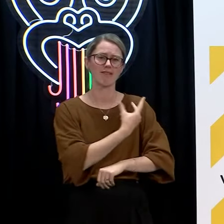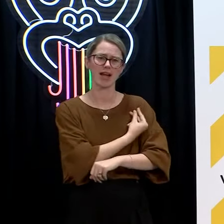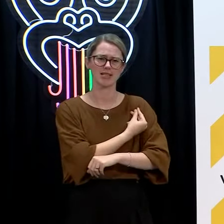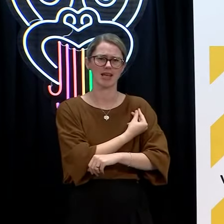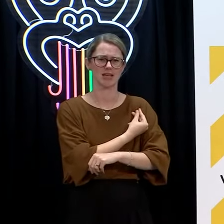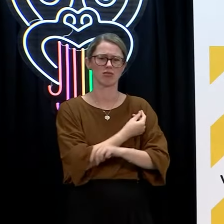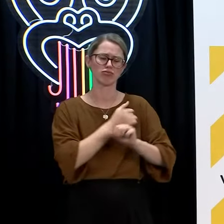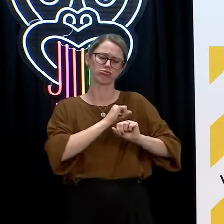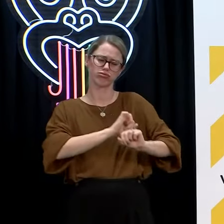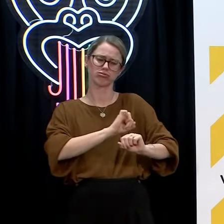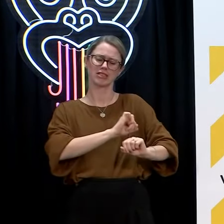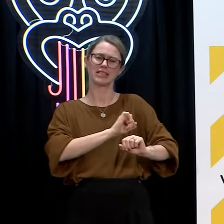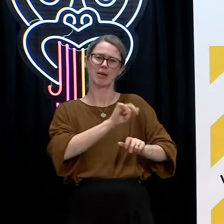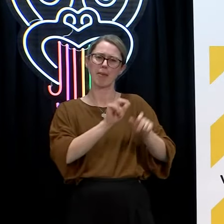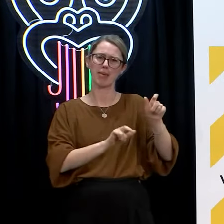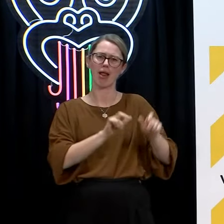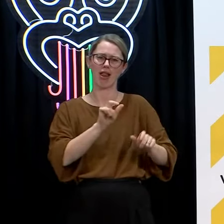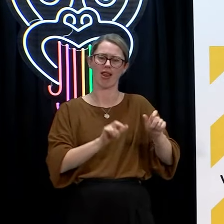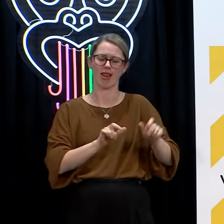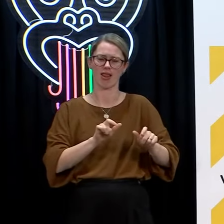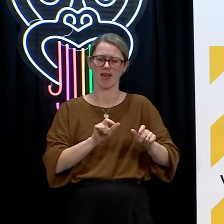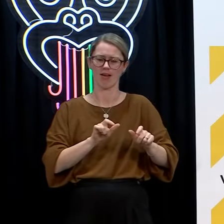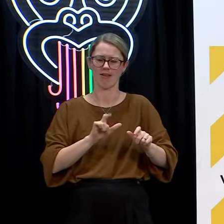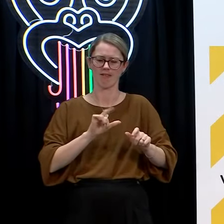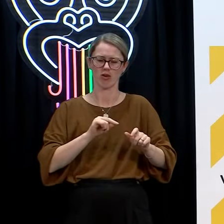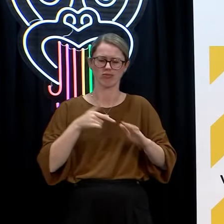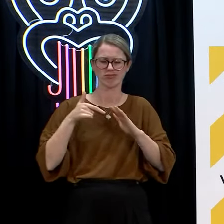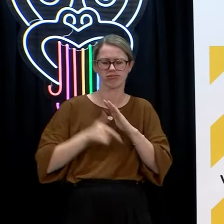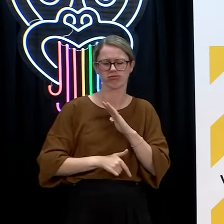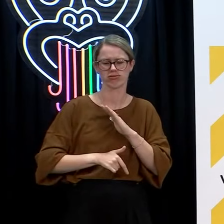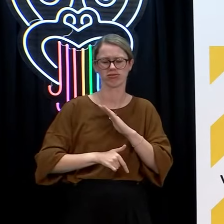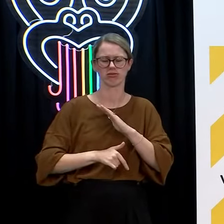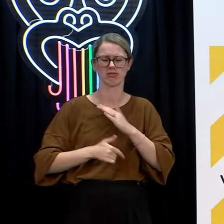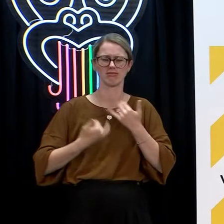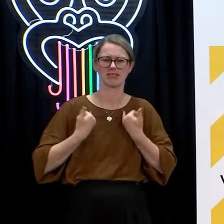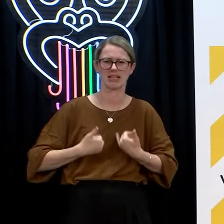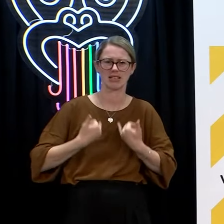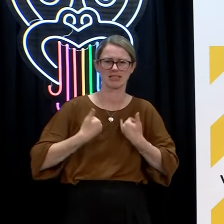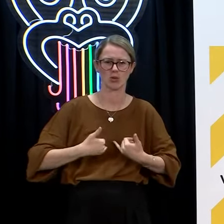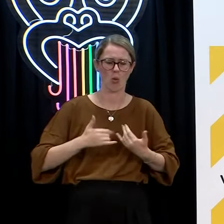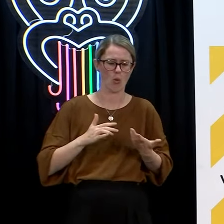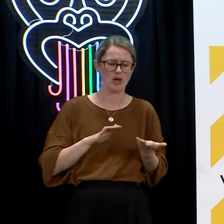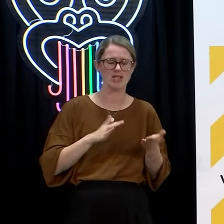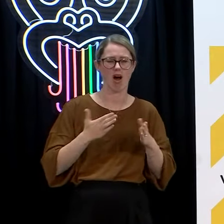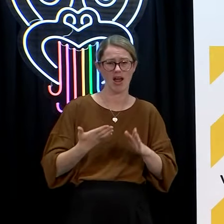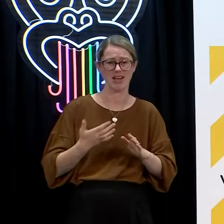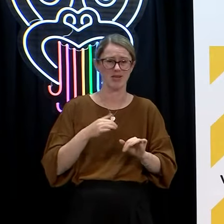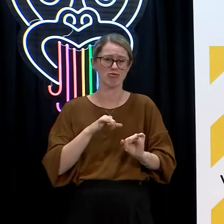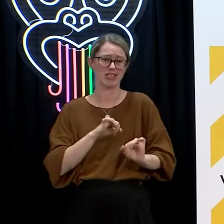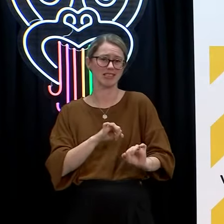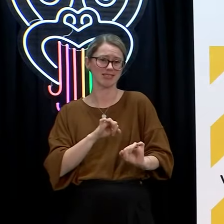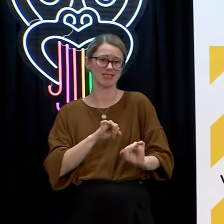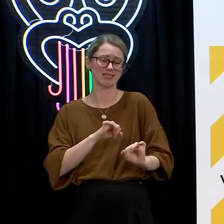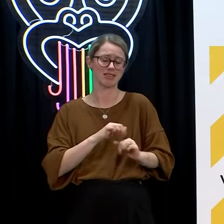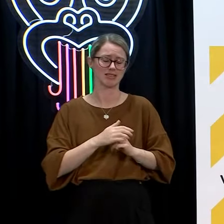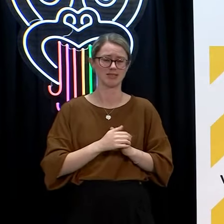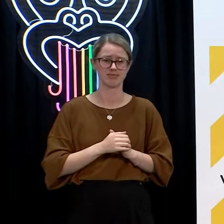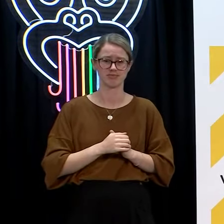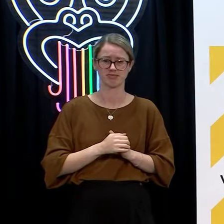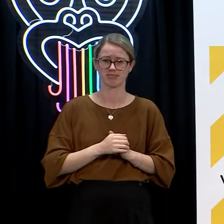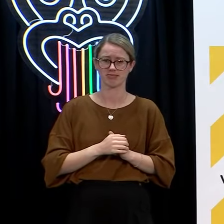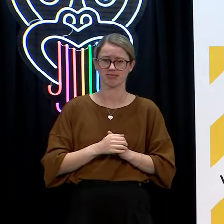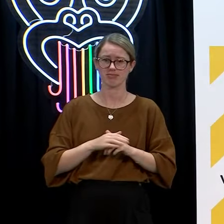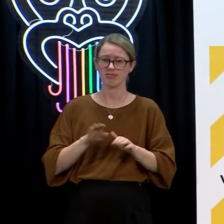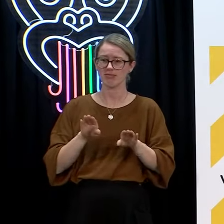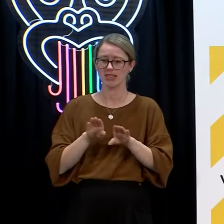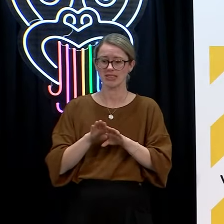highly protective against having symptomatic infection and getting very unwell and dying from this infection. And we've seen that even